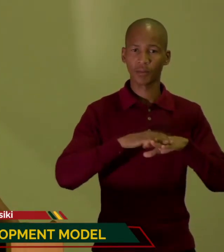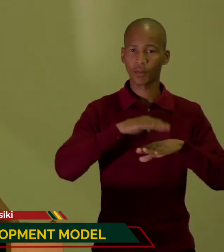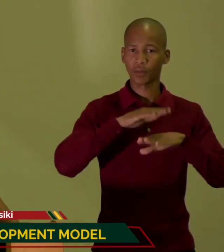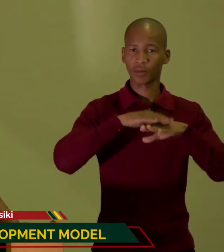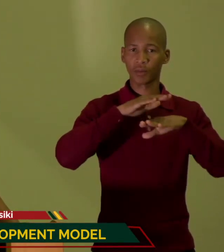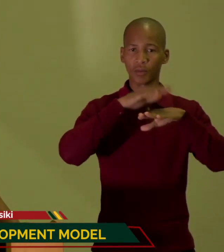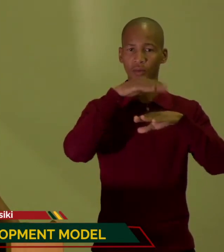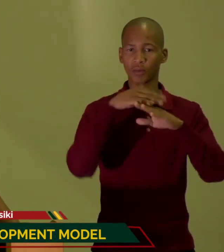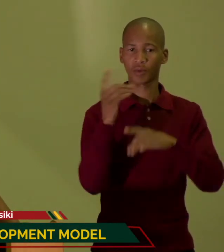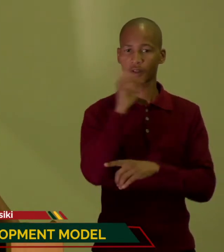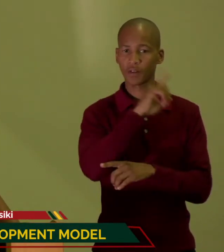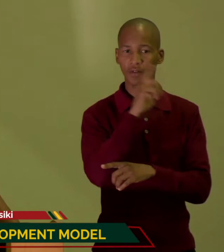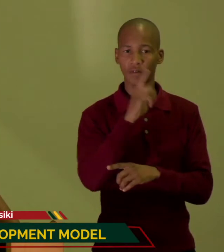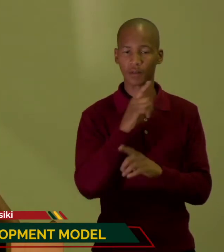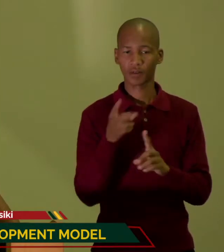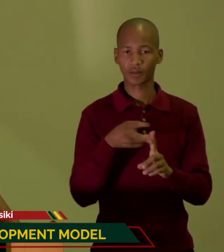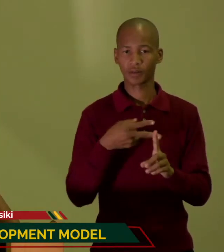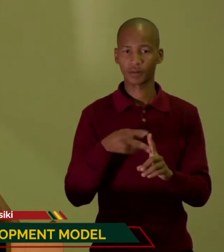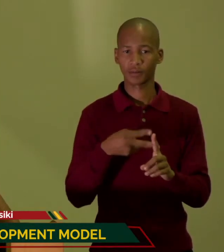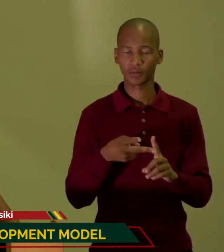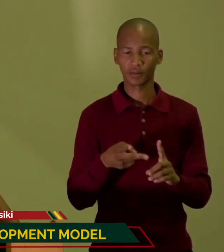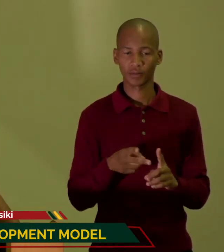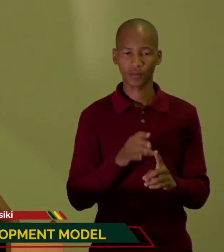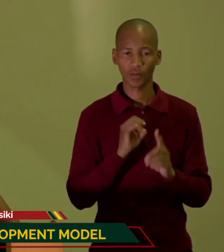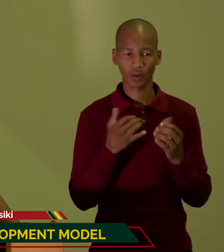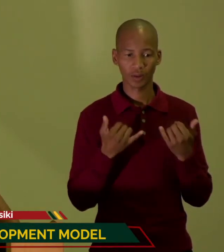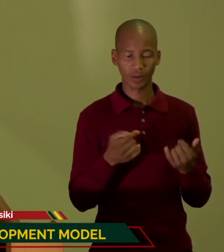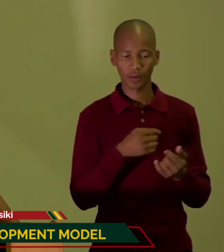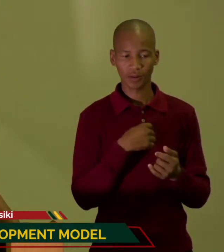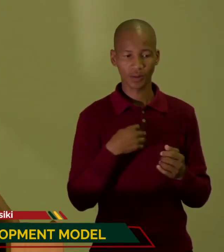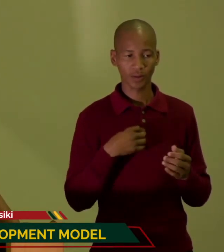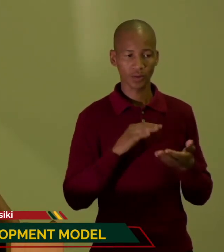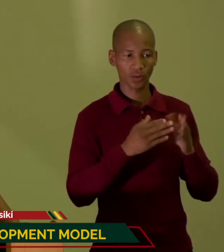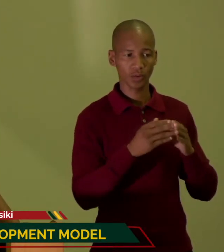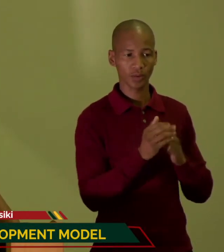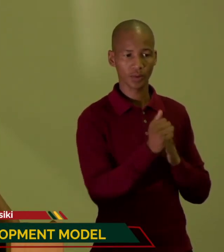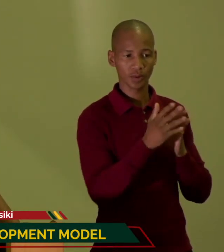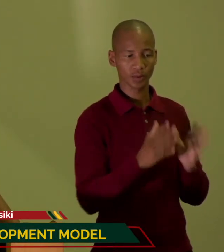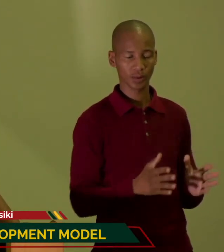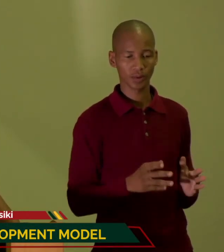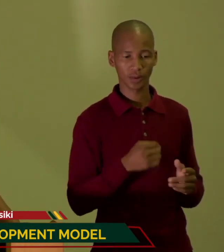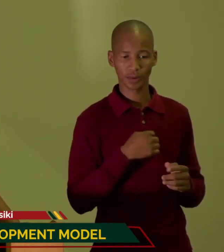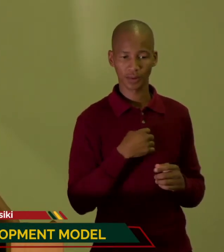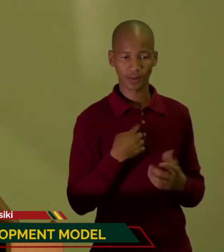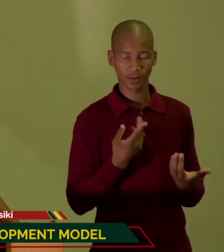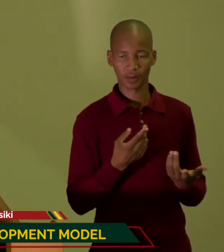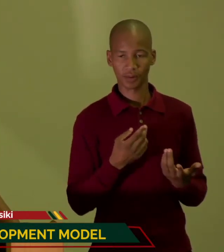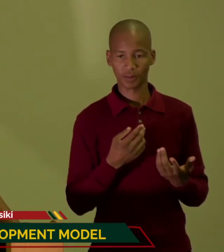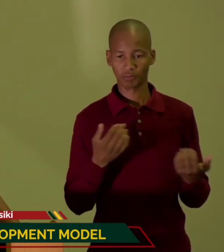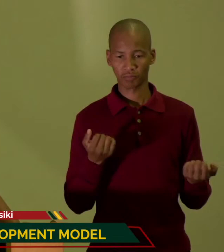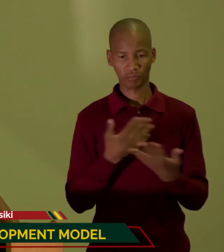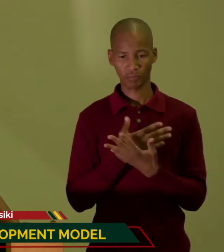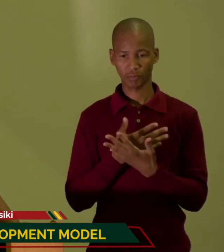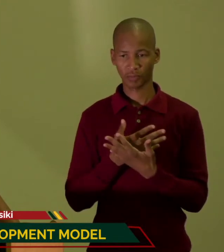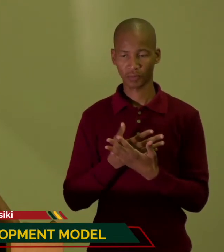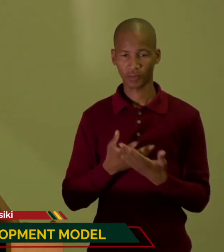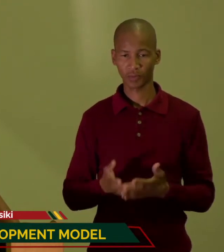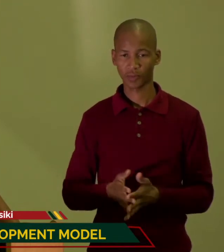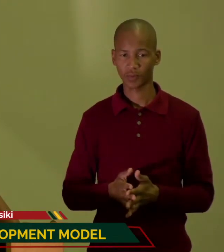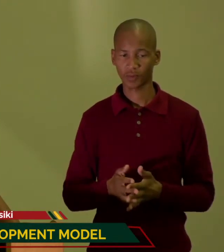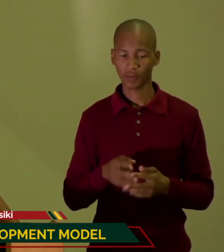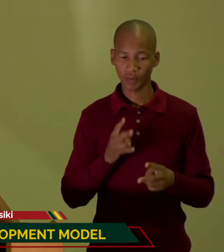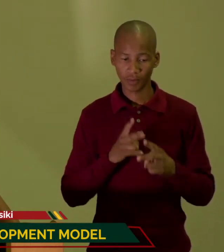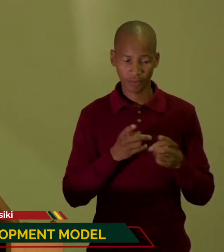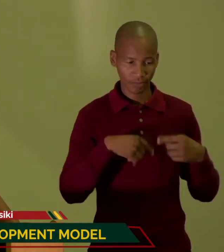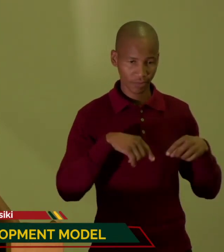which is a concern for us as the community leaders and also as the community